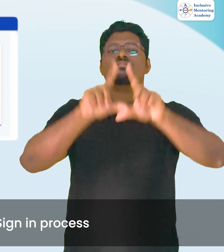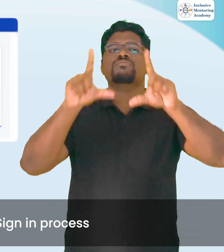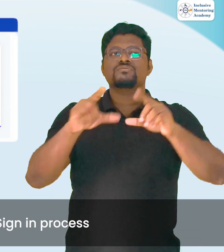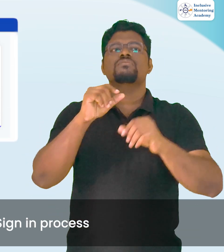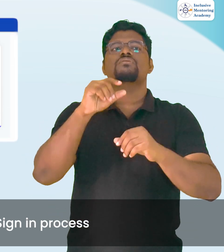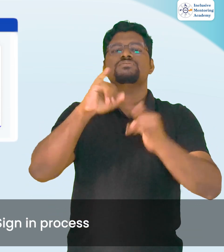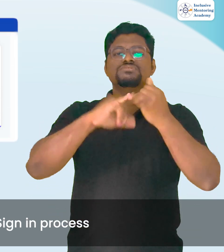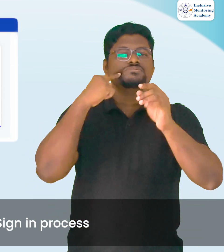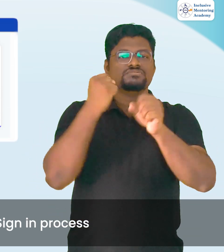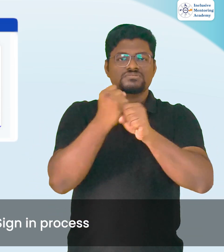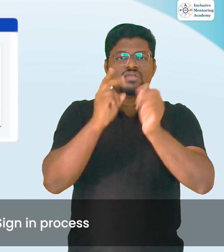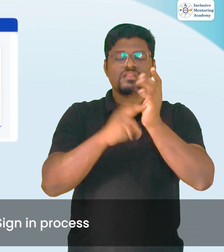Digital Locker sign-in process.